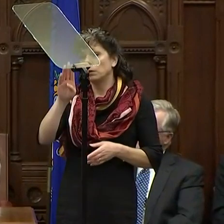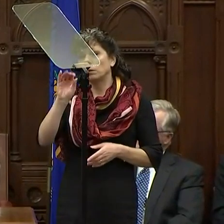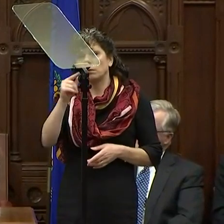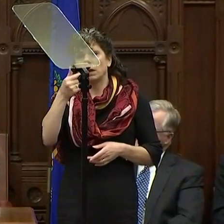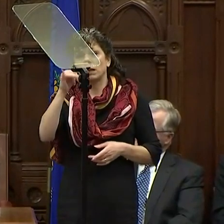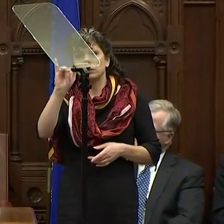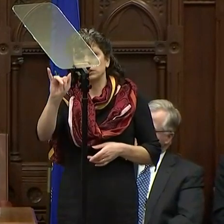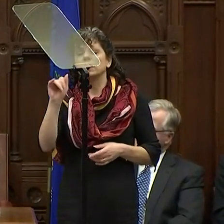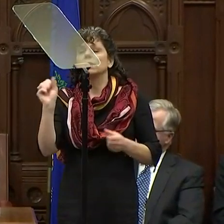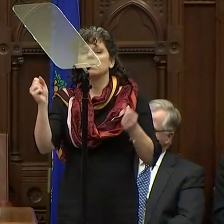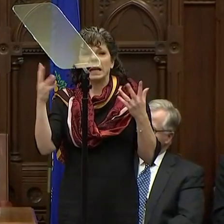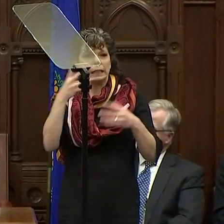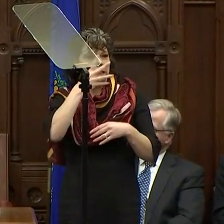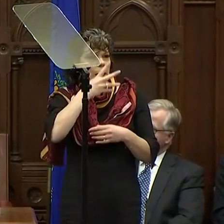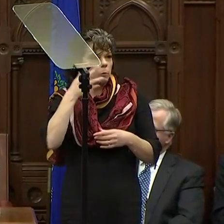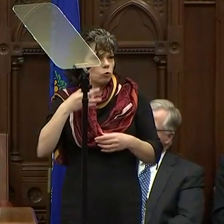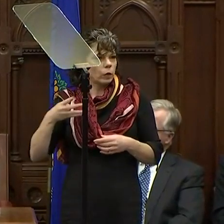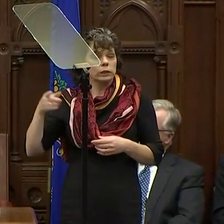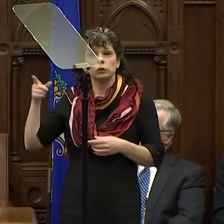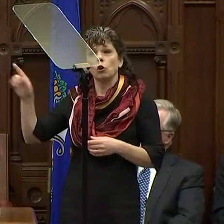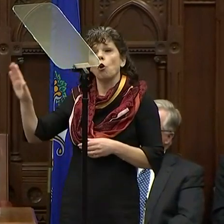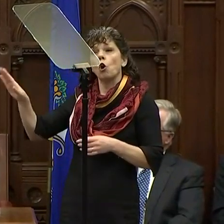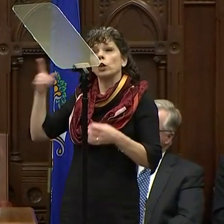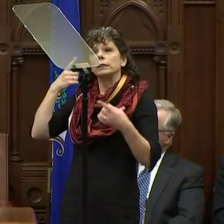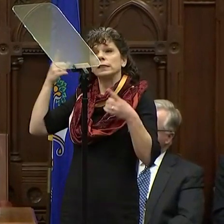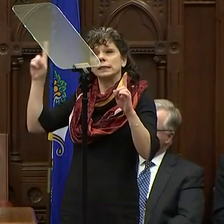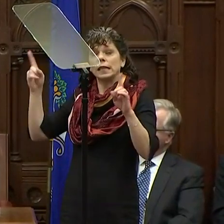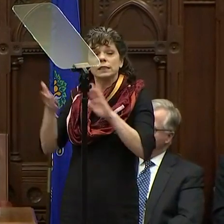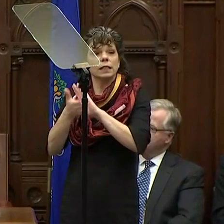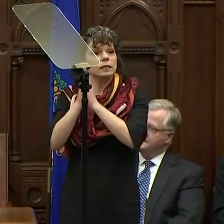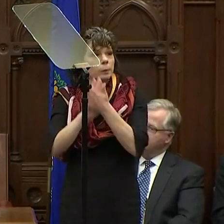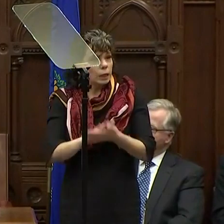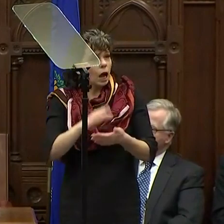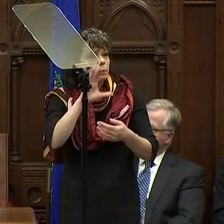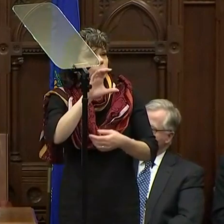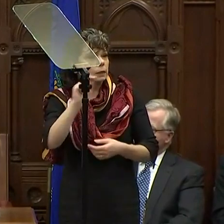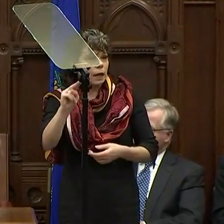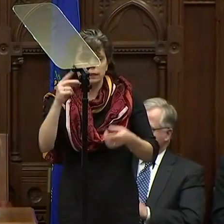one of the many immigrants whose success is Connecticut's success.